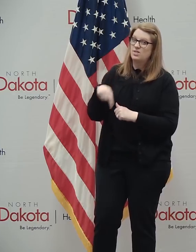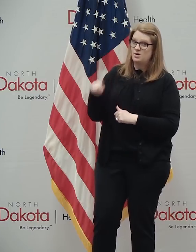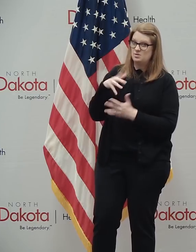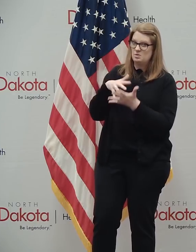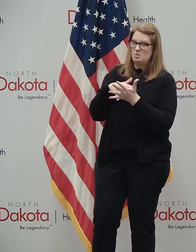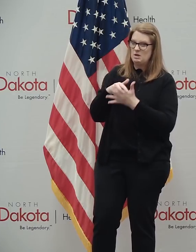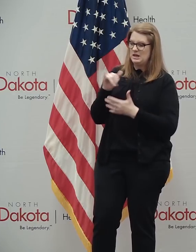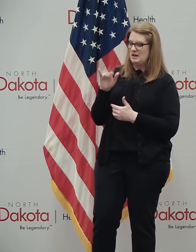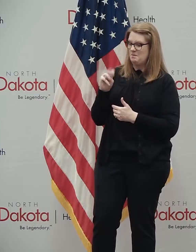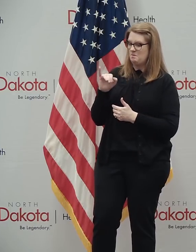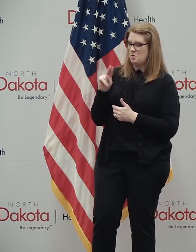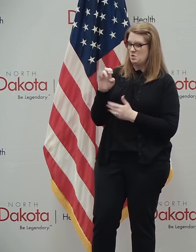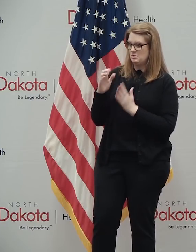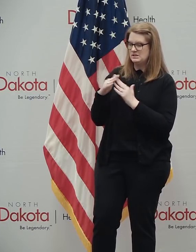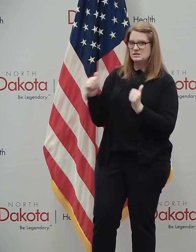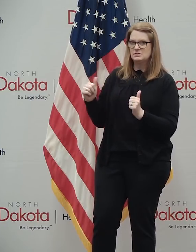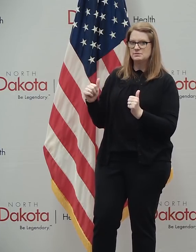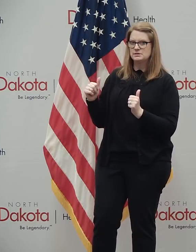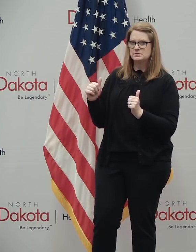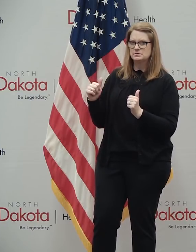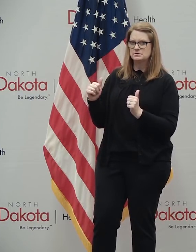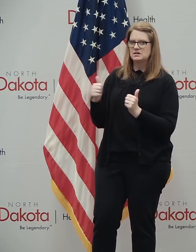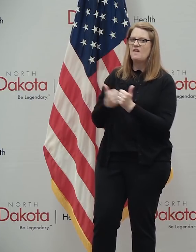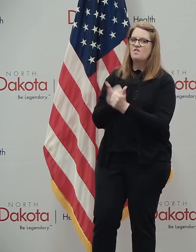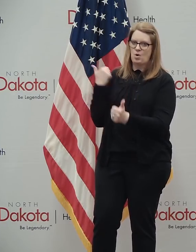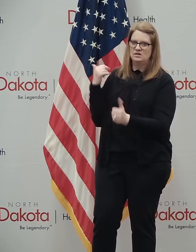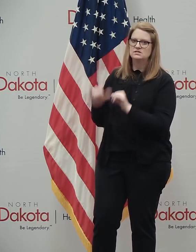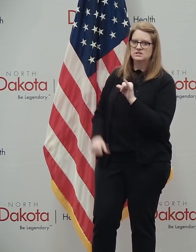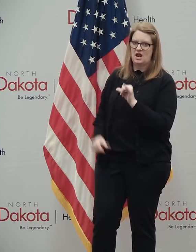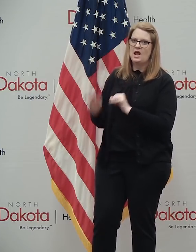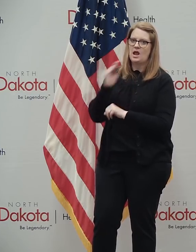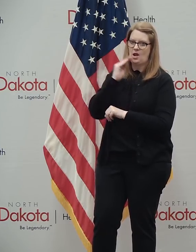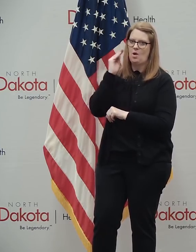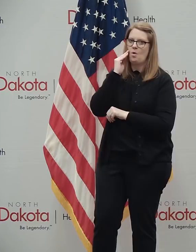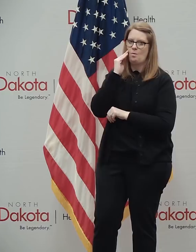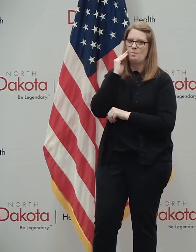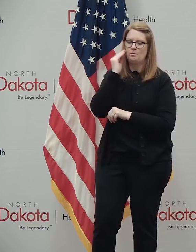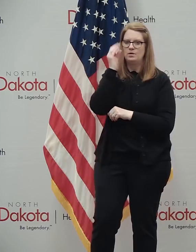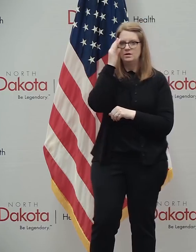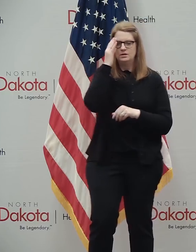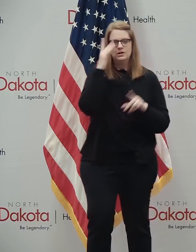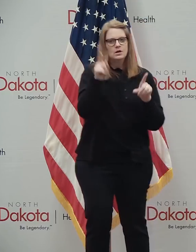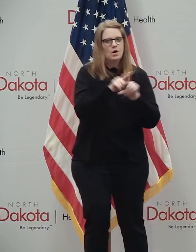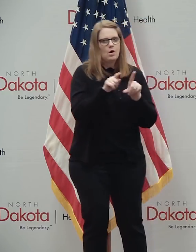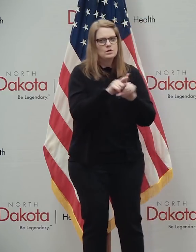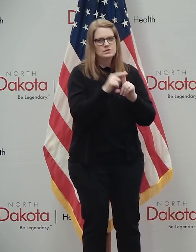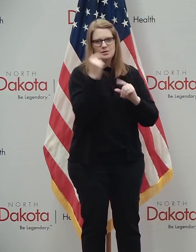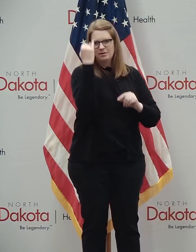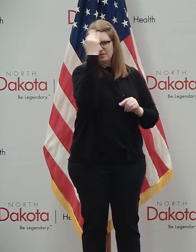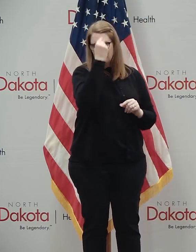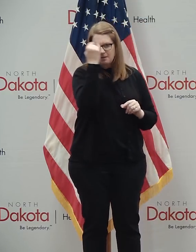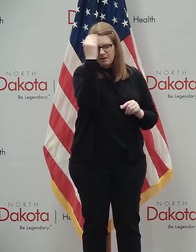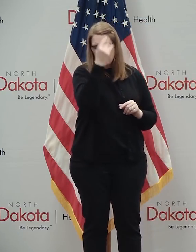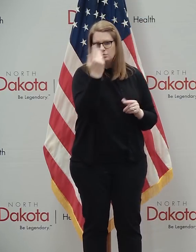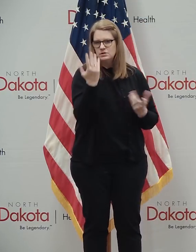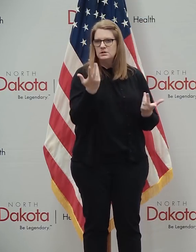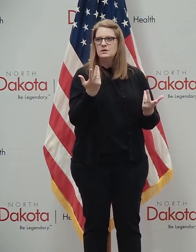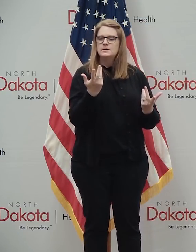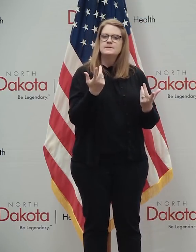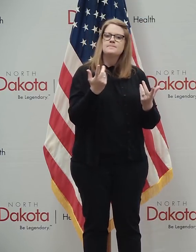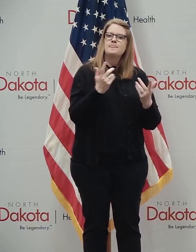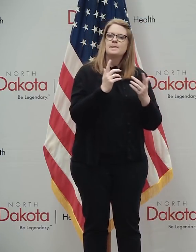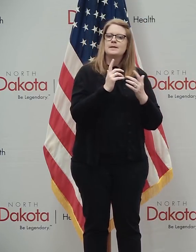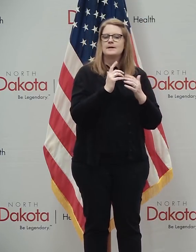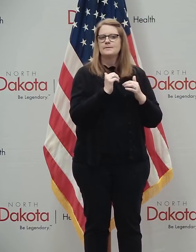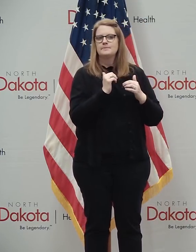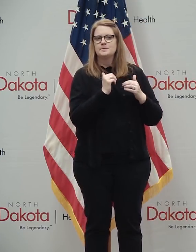immune systems. So additional safety measures should also be considered. There are certain factors that go into a graduation, such